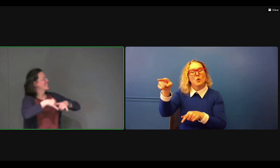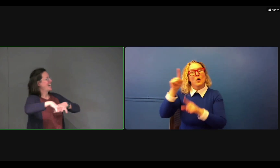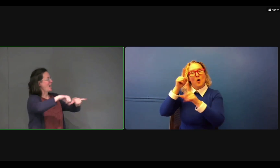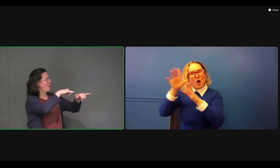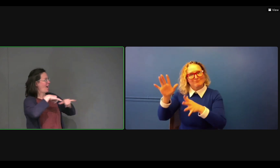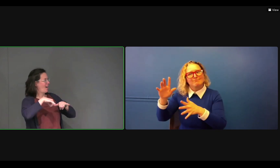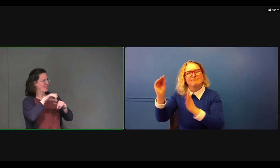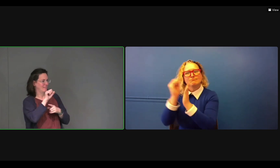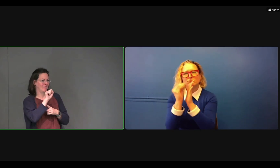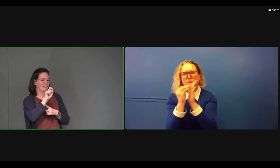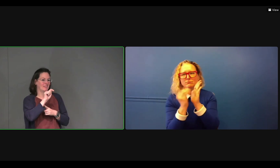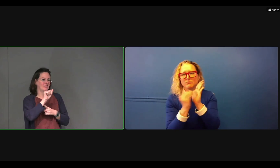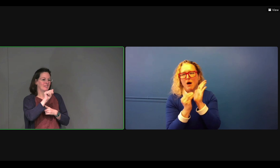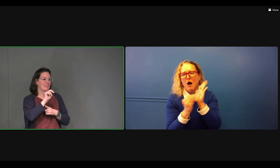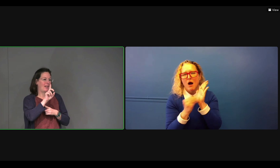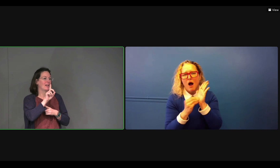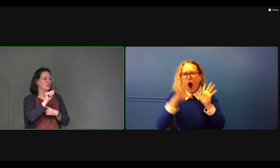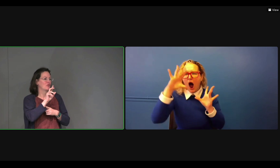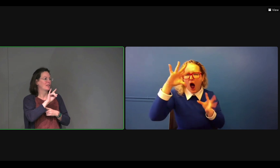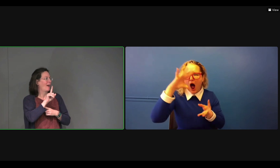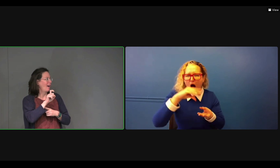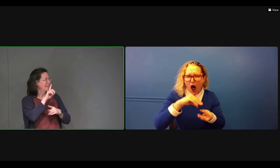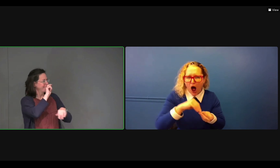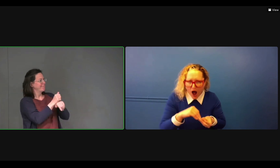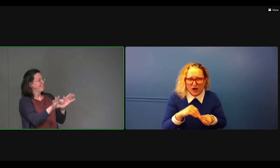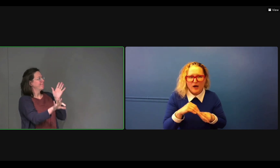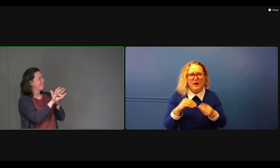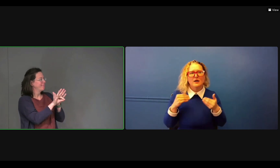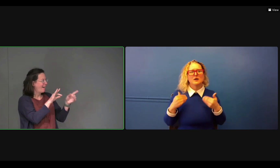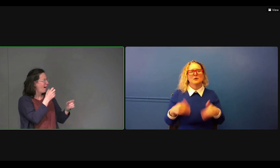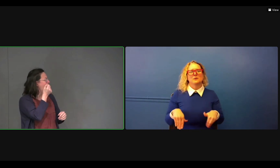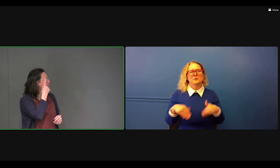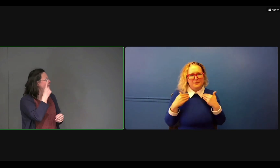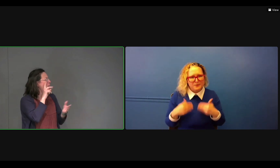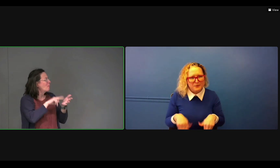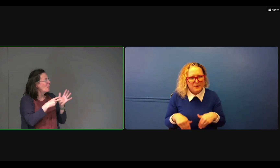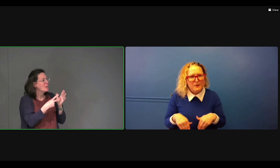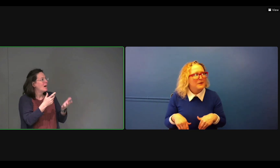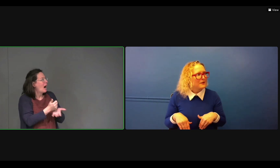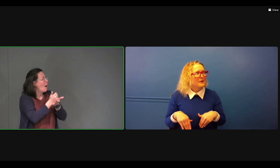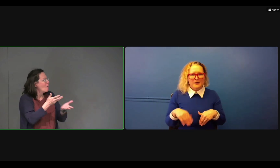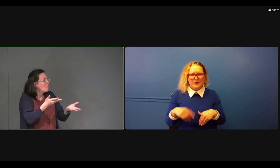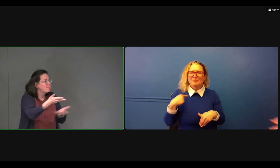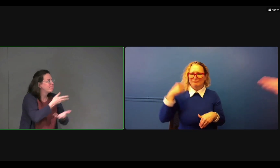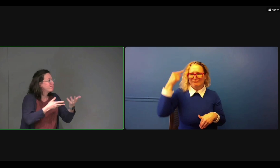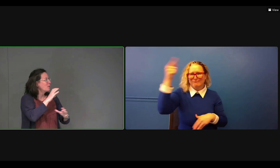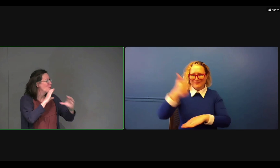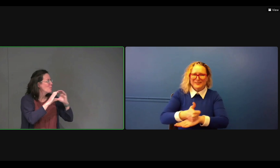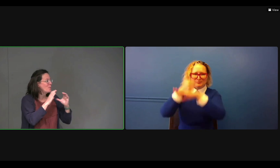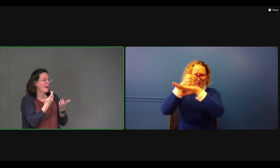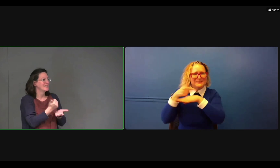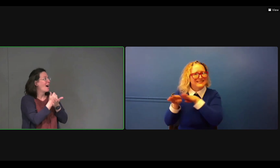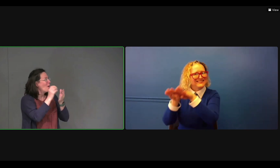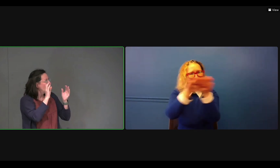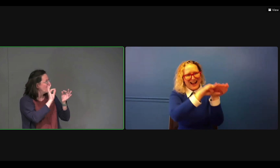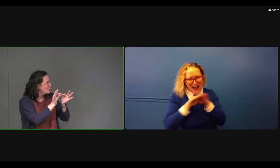language spectrum to see how language is used. I have a particular interest in standardized language and how it is that